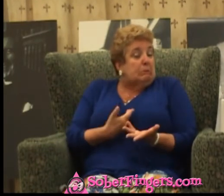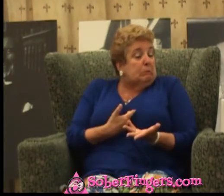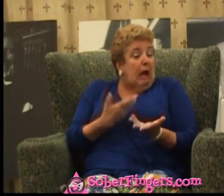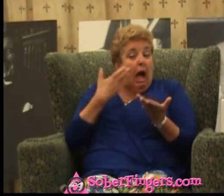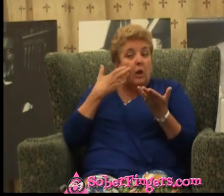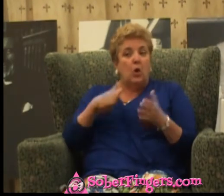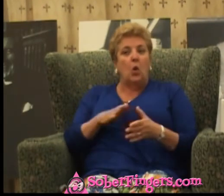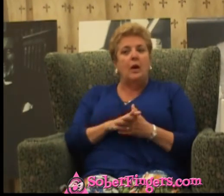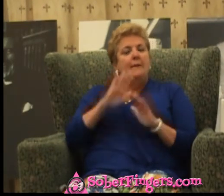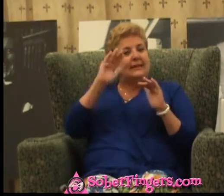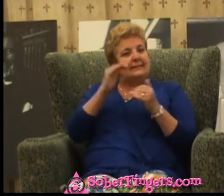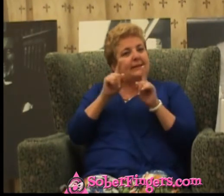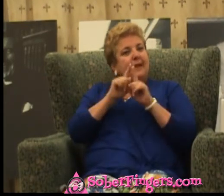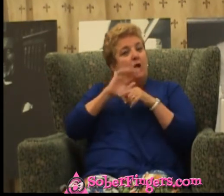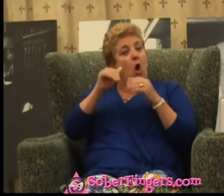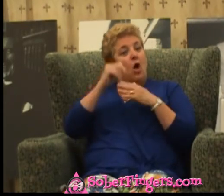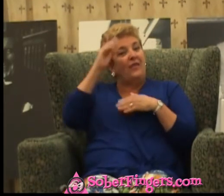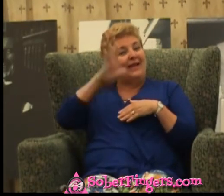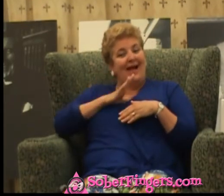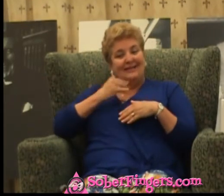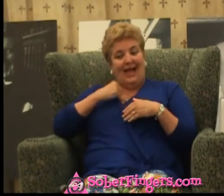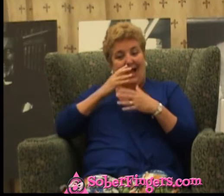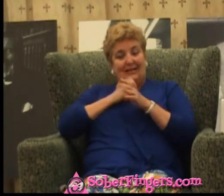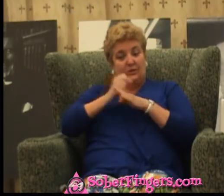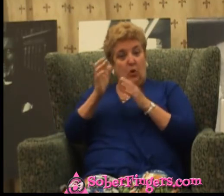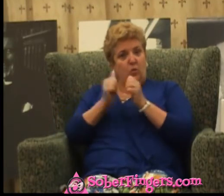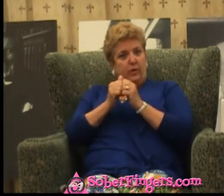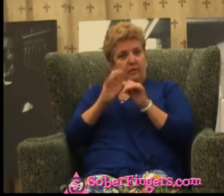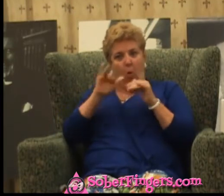all the guys I got sober with just stuck around.